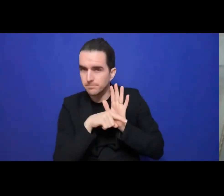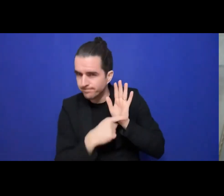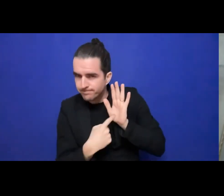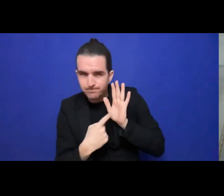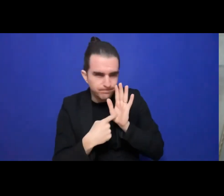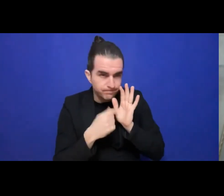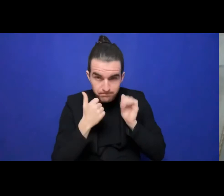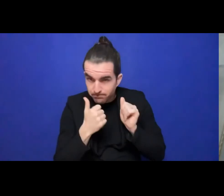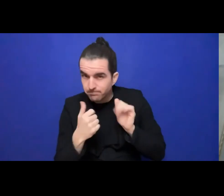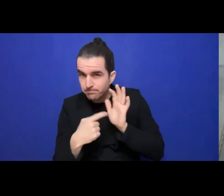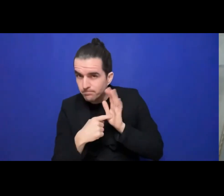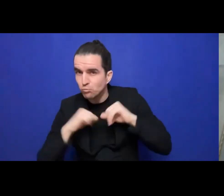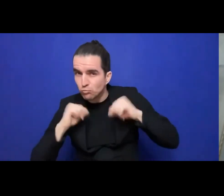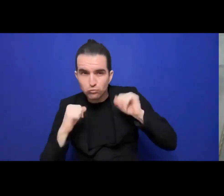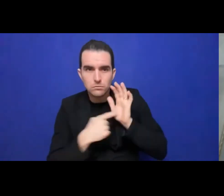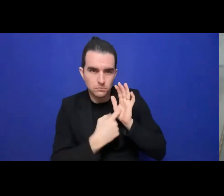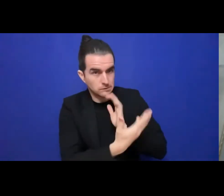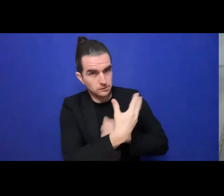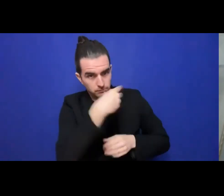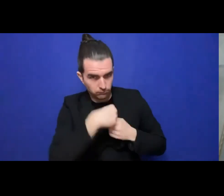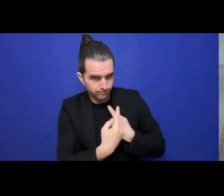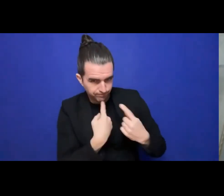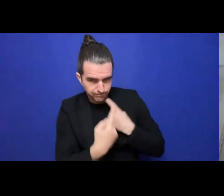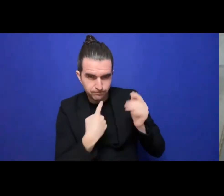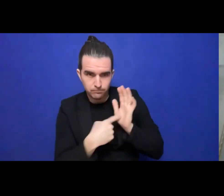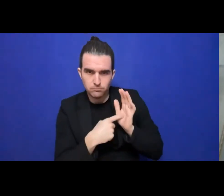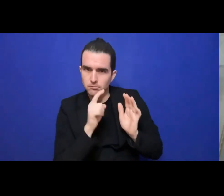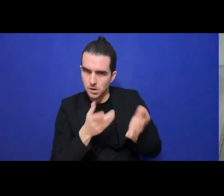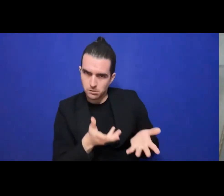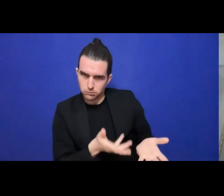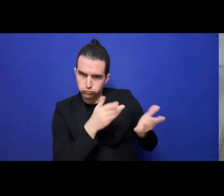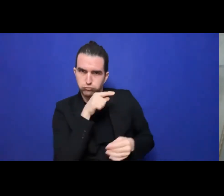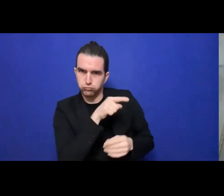directed towards change of attitude to know that they are key stakeholders. Thank you.